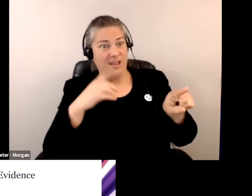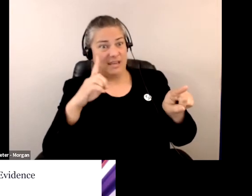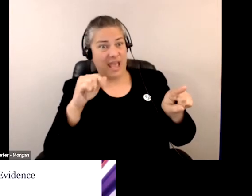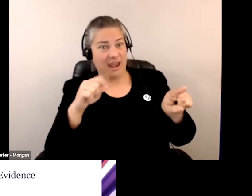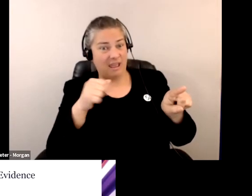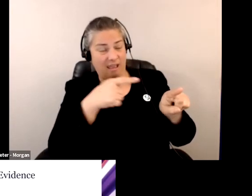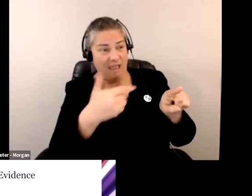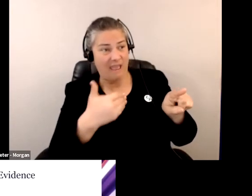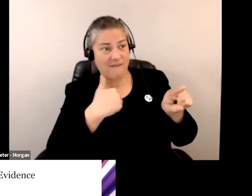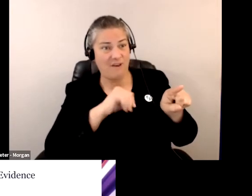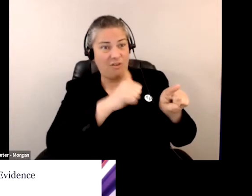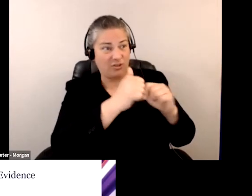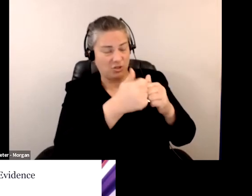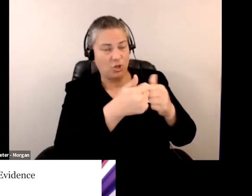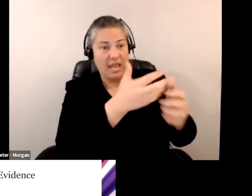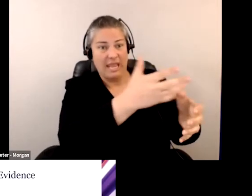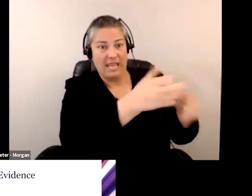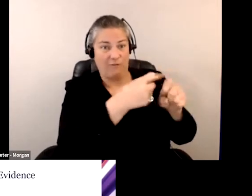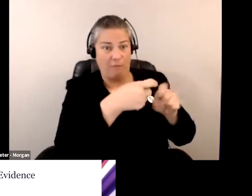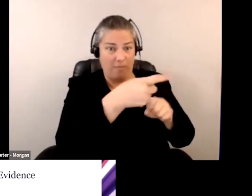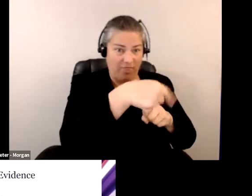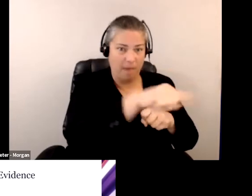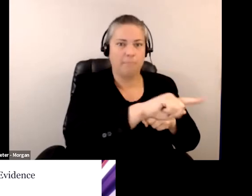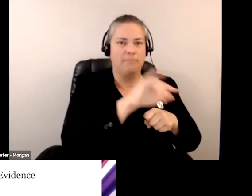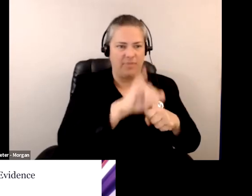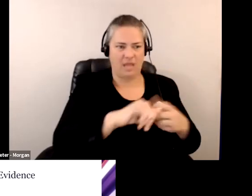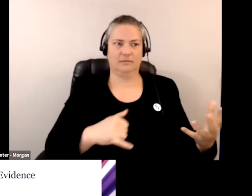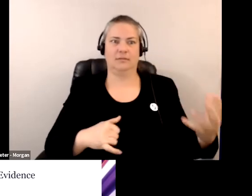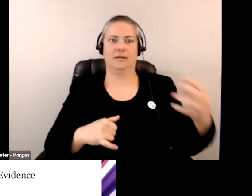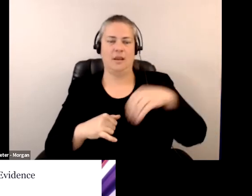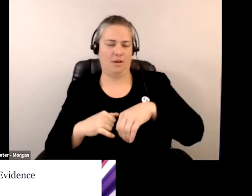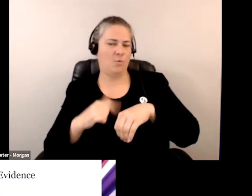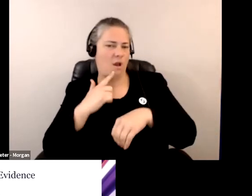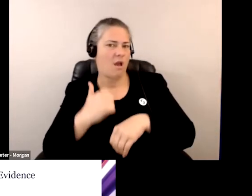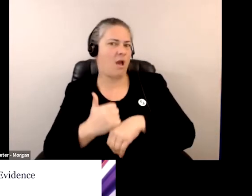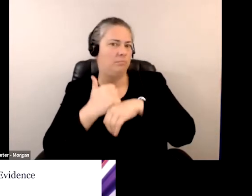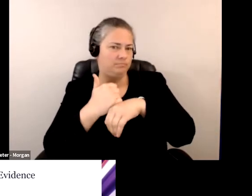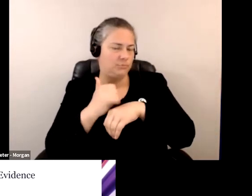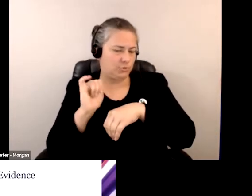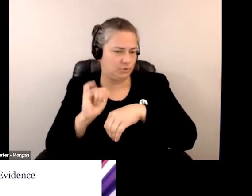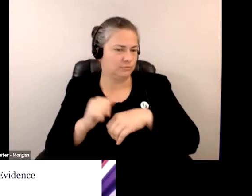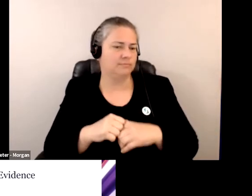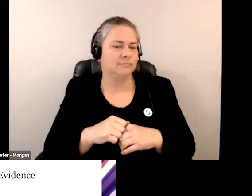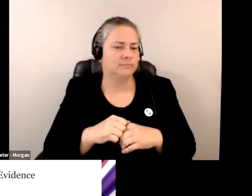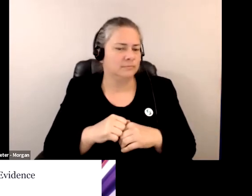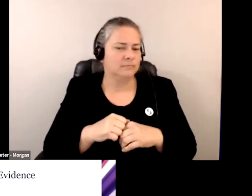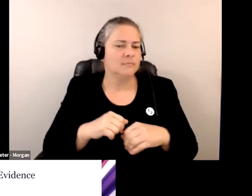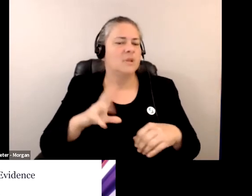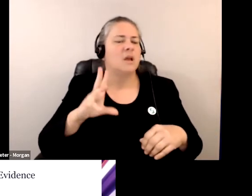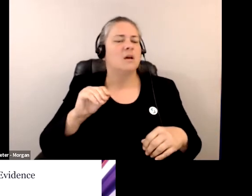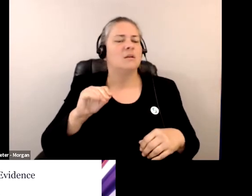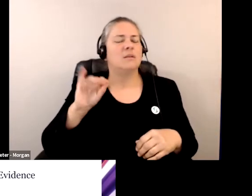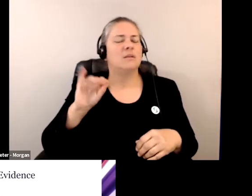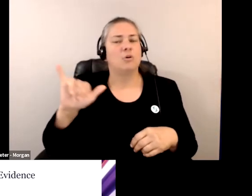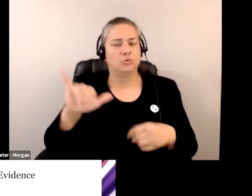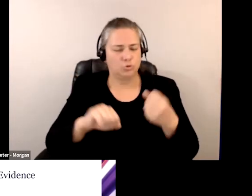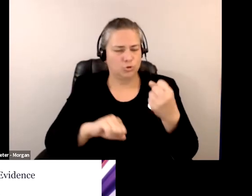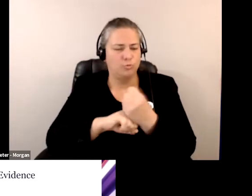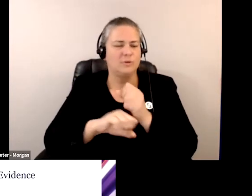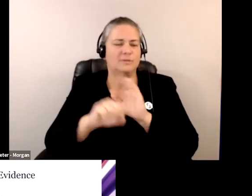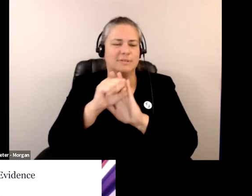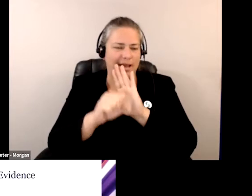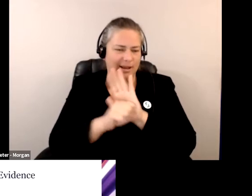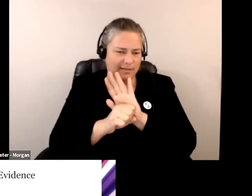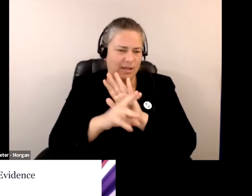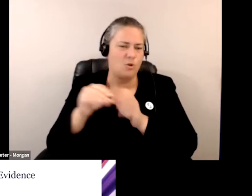go further. And that also plays a role in supporting state and local education agencies who are doing a job of data collection on their